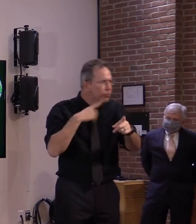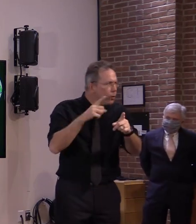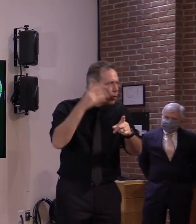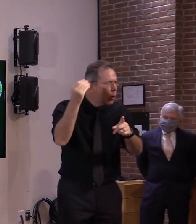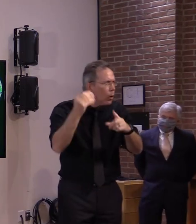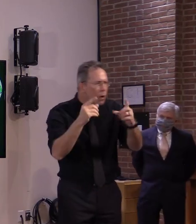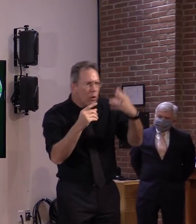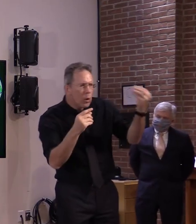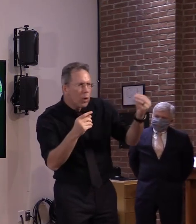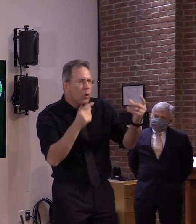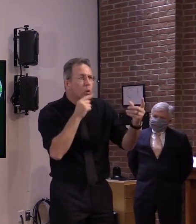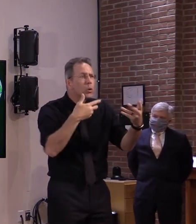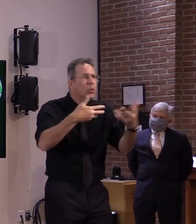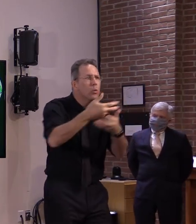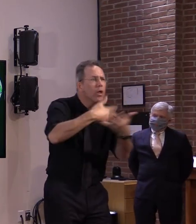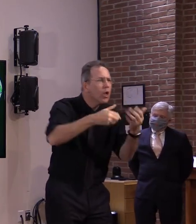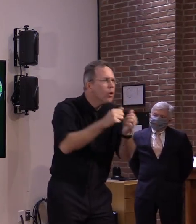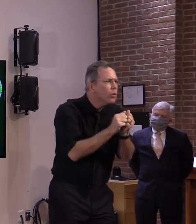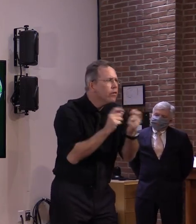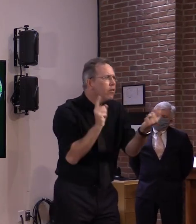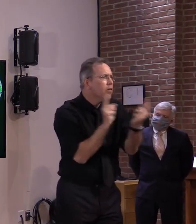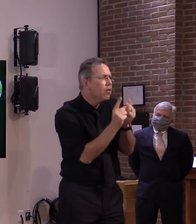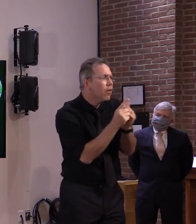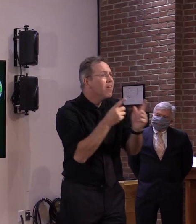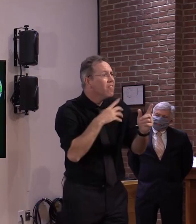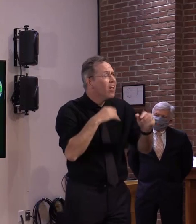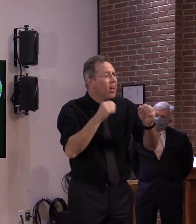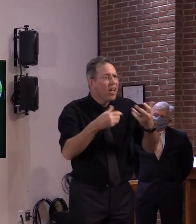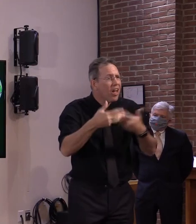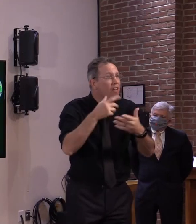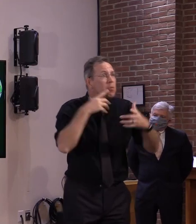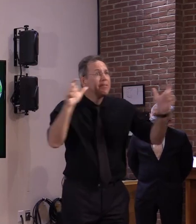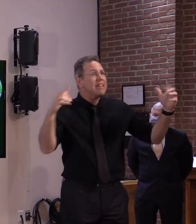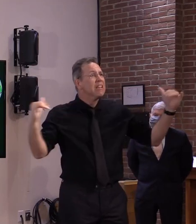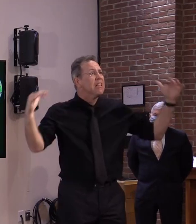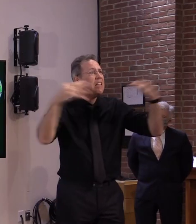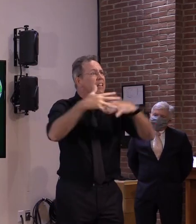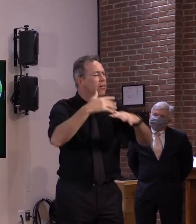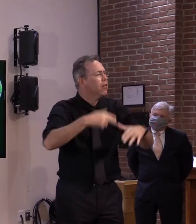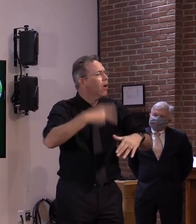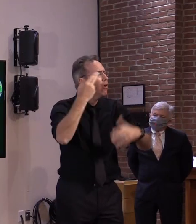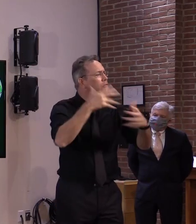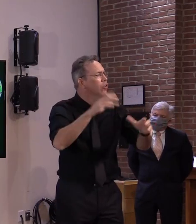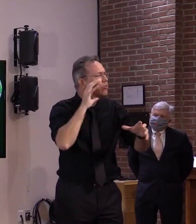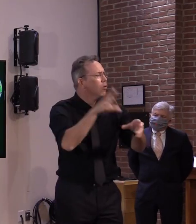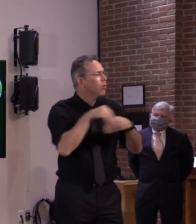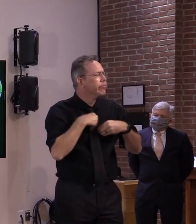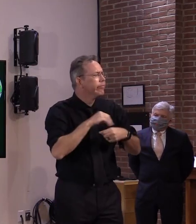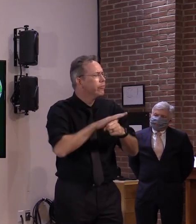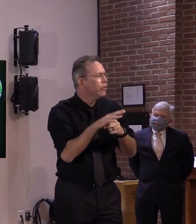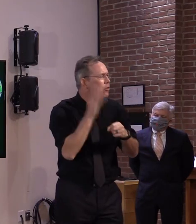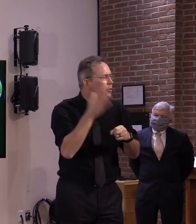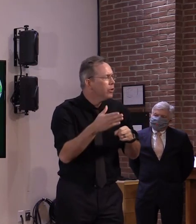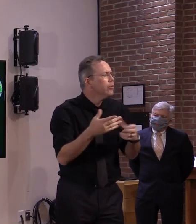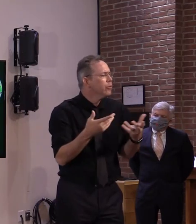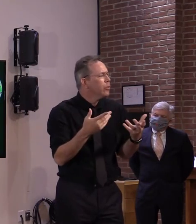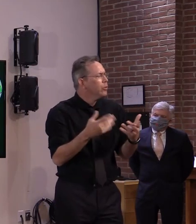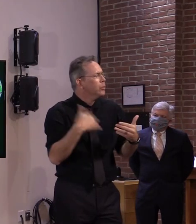obviously can have a larger impact. In Vermont, we have seen cases as a result of such